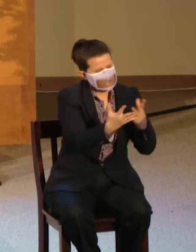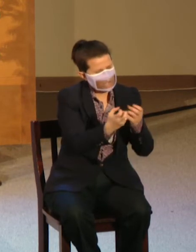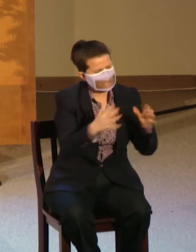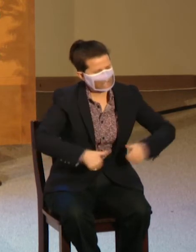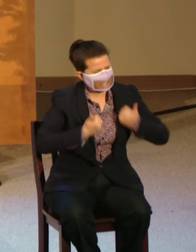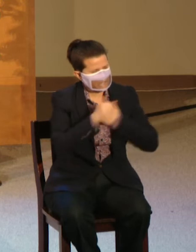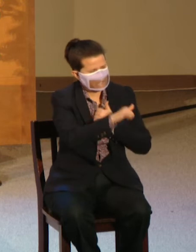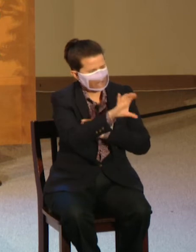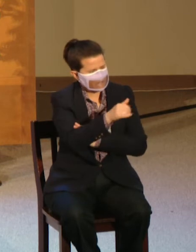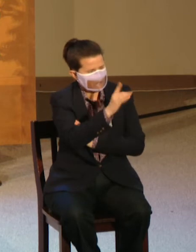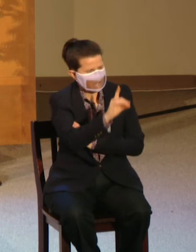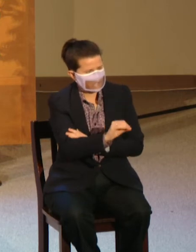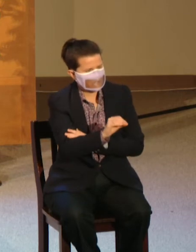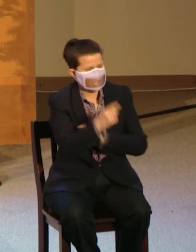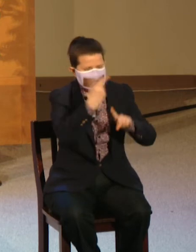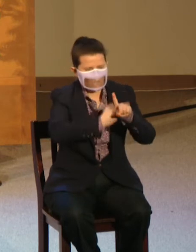rent-free.